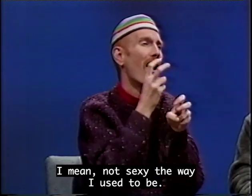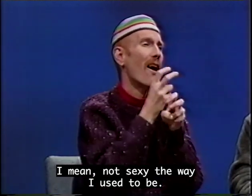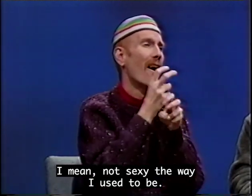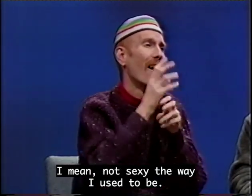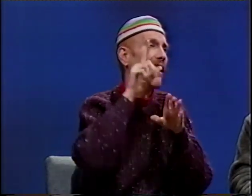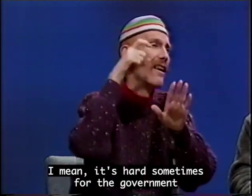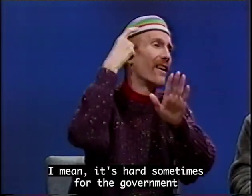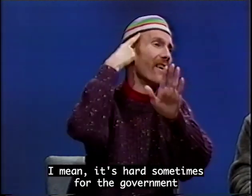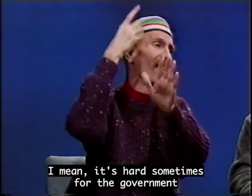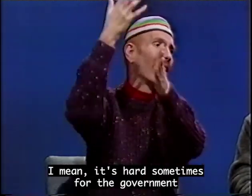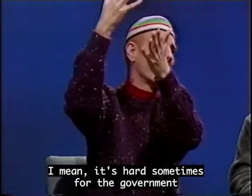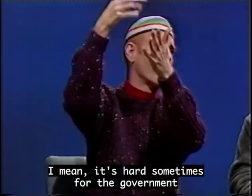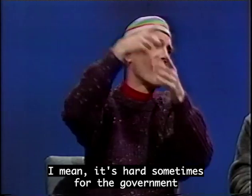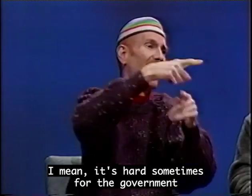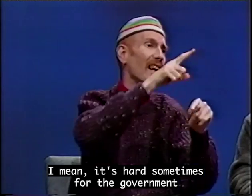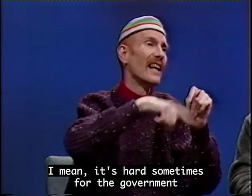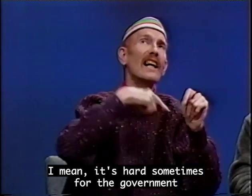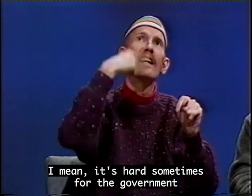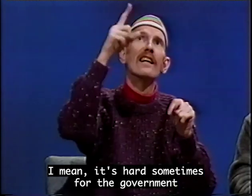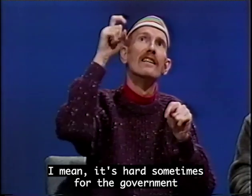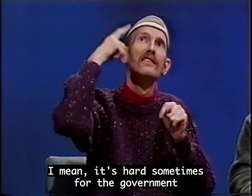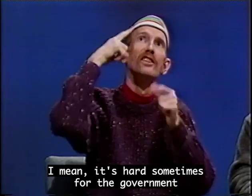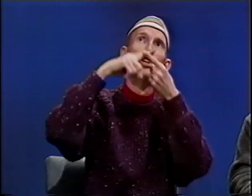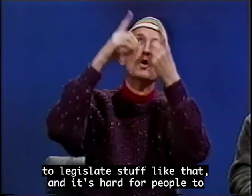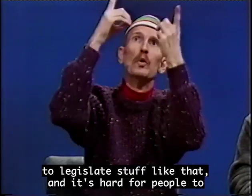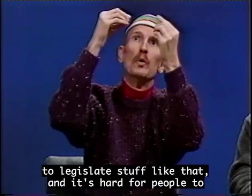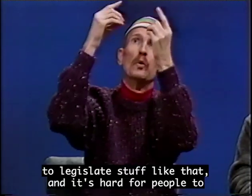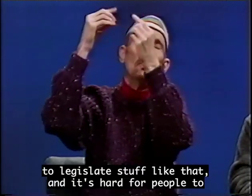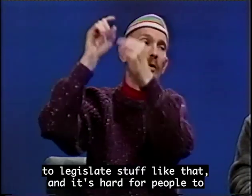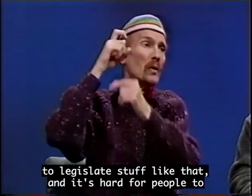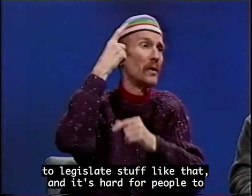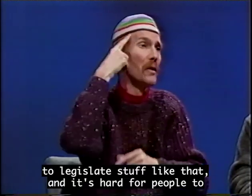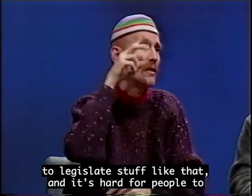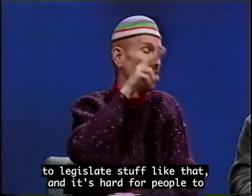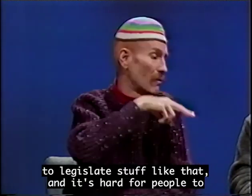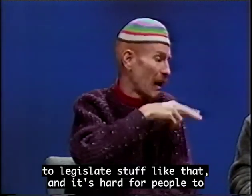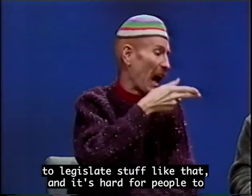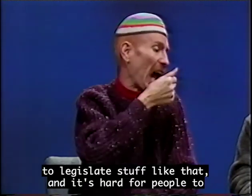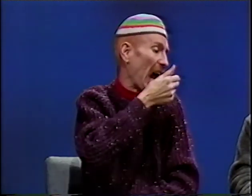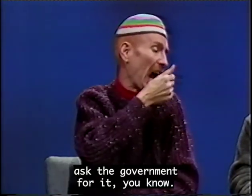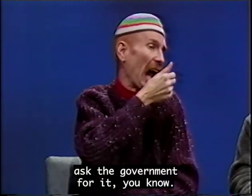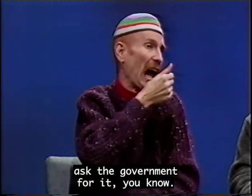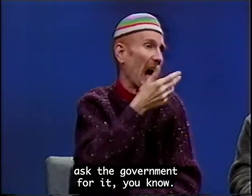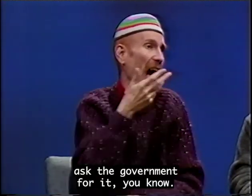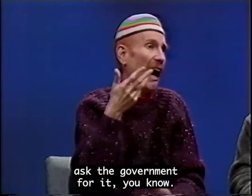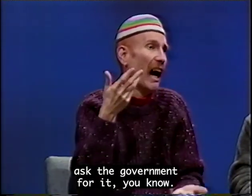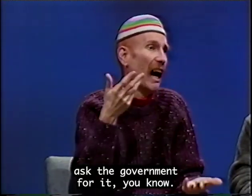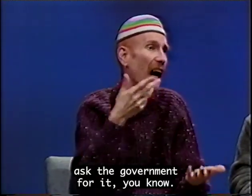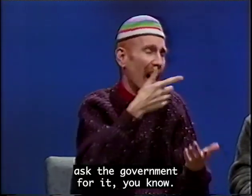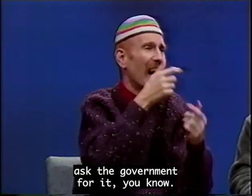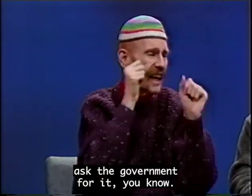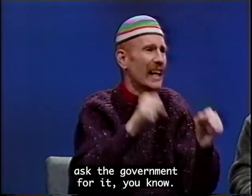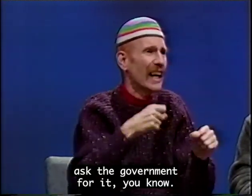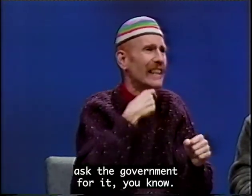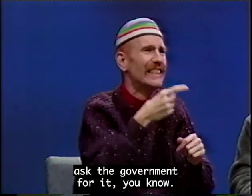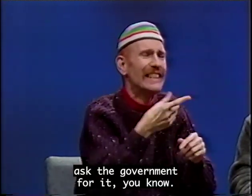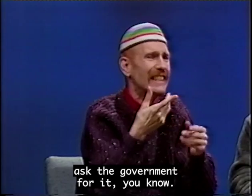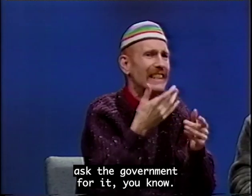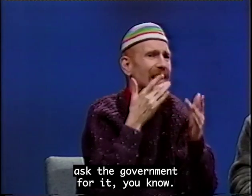used to be. I mean, it's hard sometimes for the government to legislate stuff like that, and it's hard for people to ask the government for it. You know,